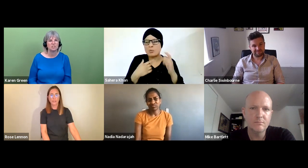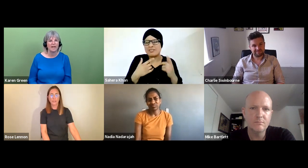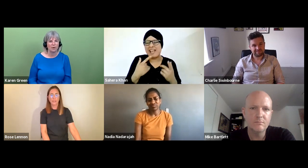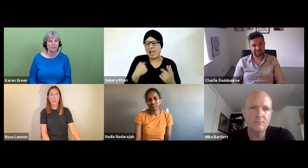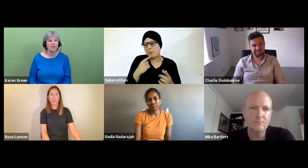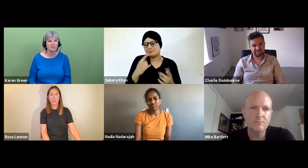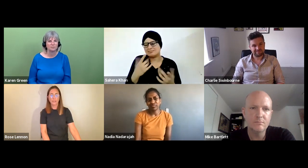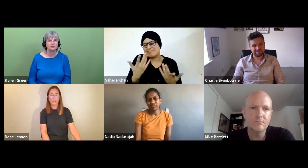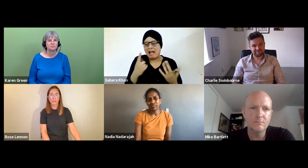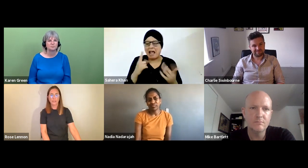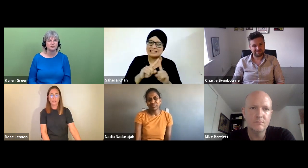out there.